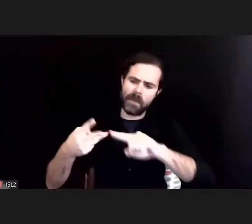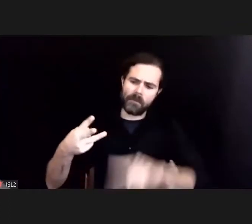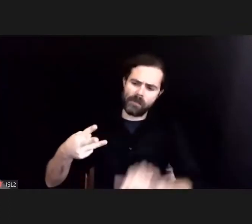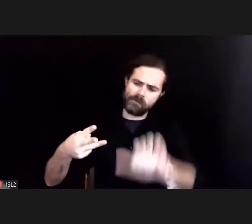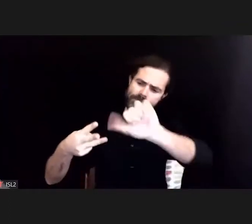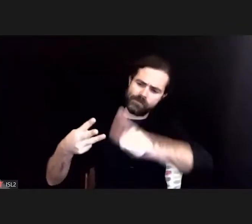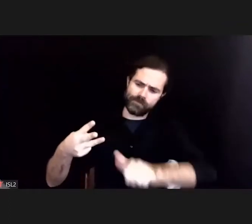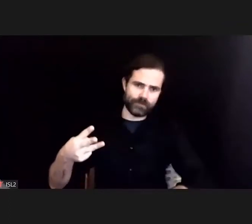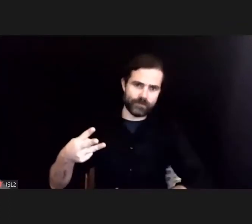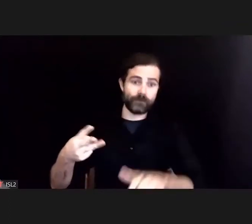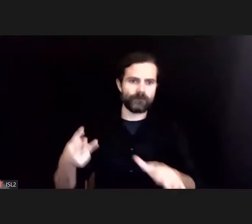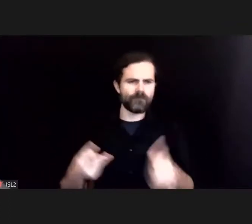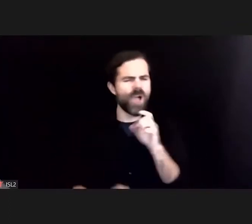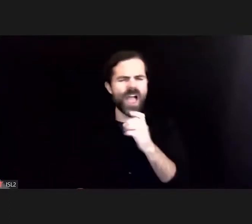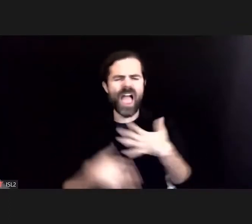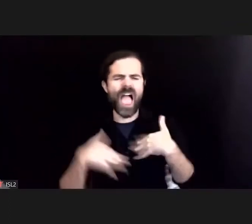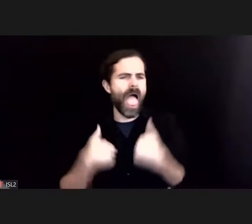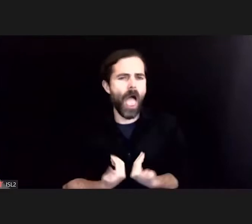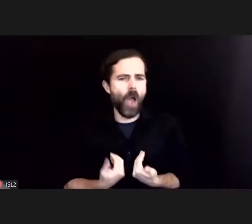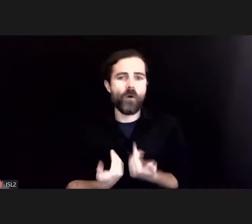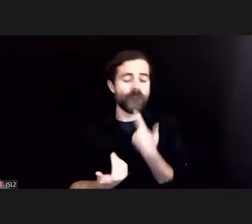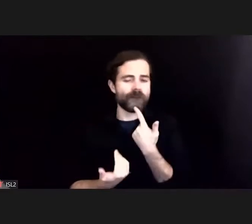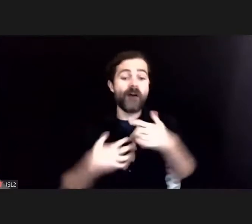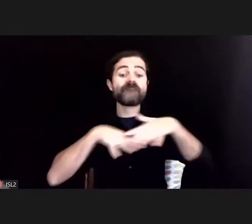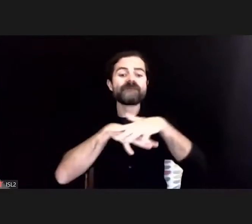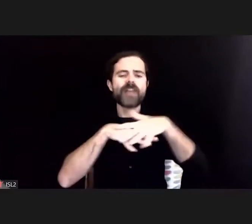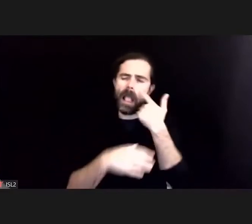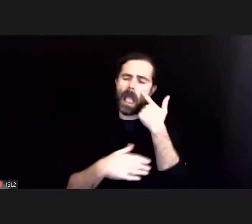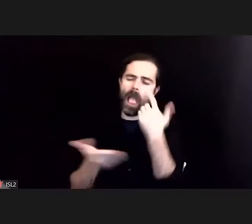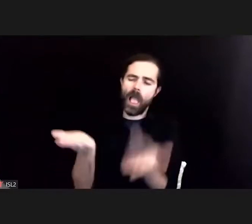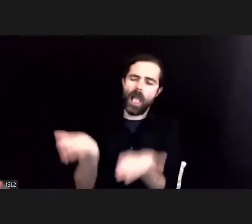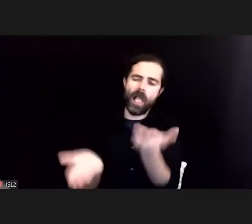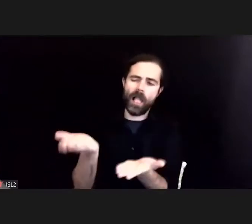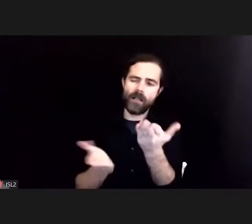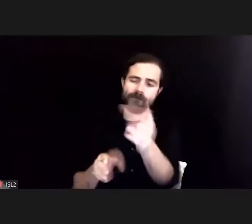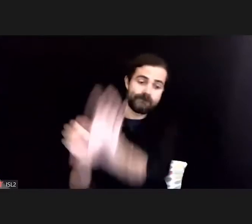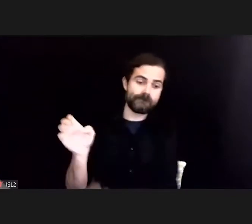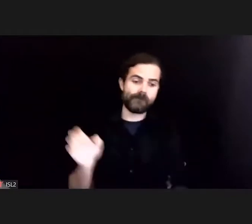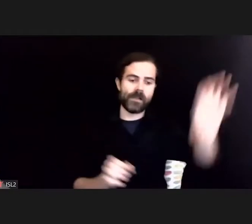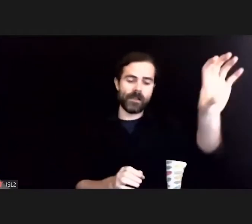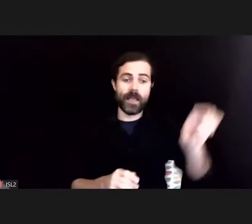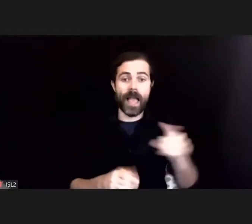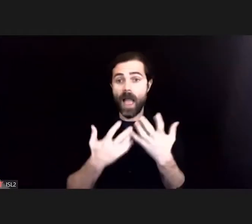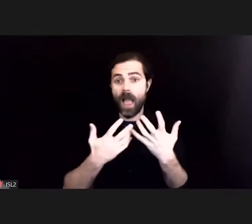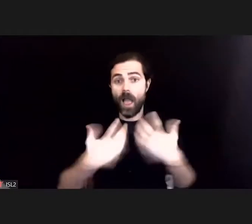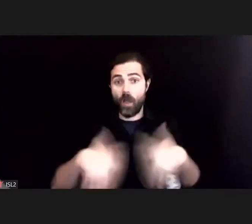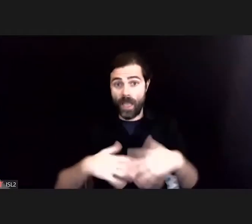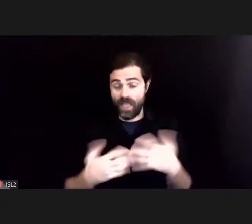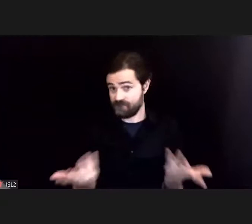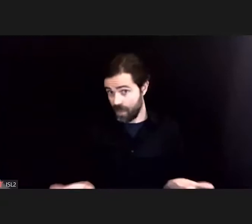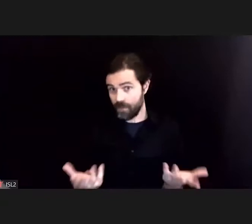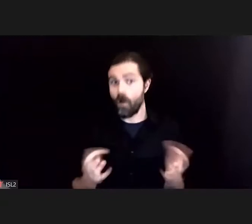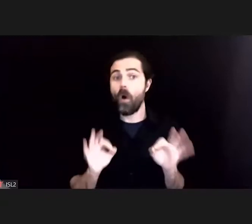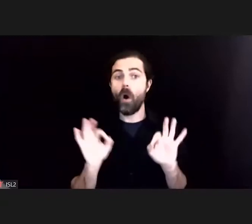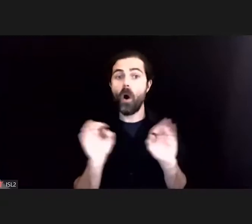the intranet has different filters, either by category, automatic repository or manual insertion, current status, or country